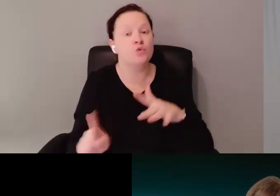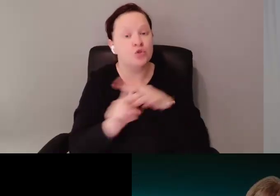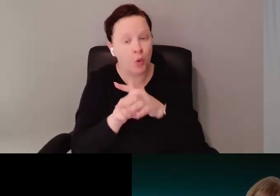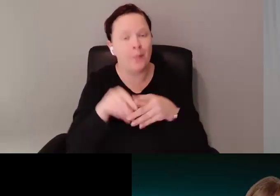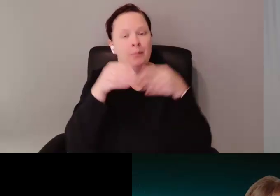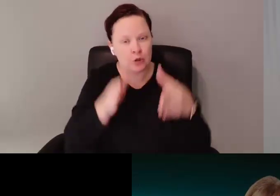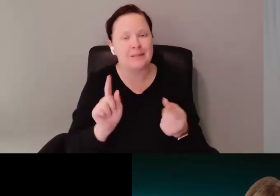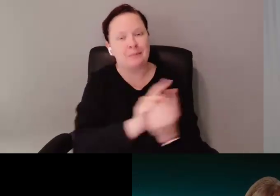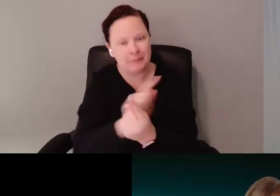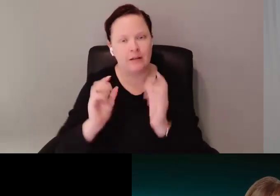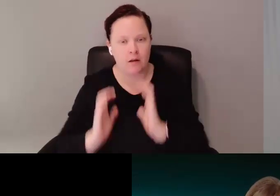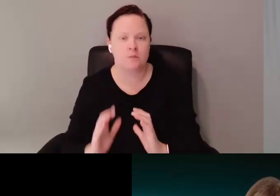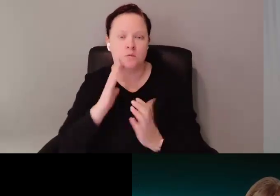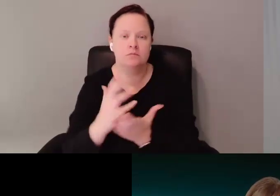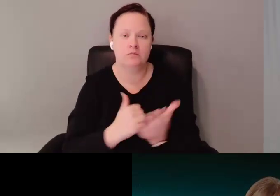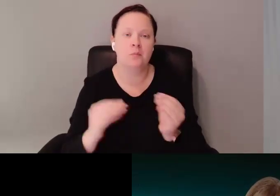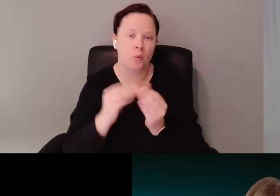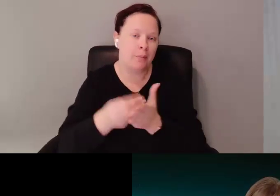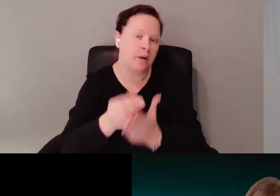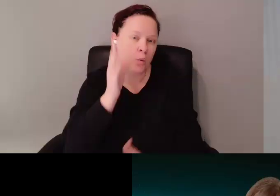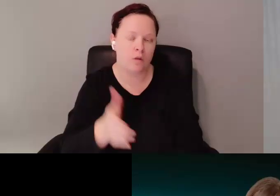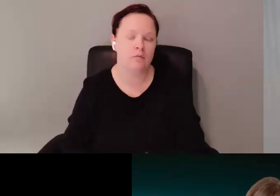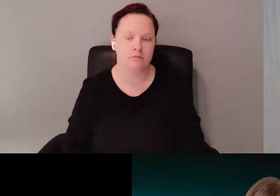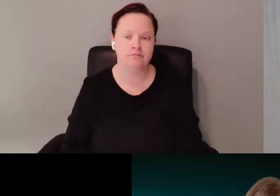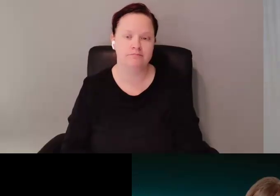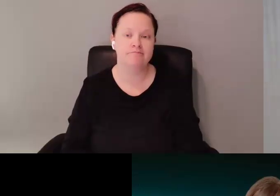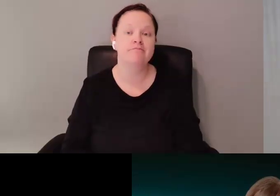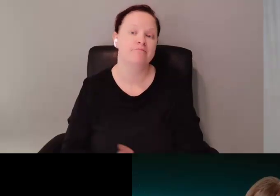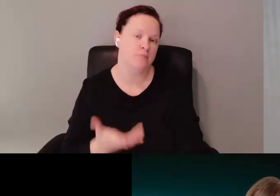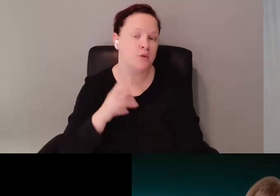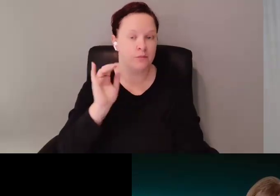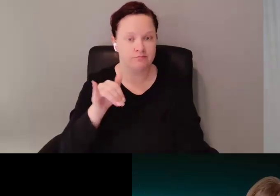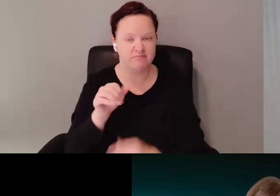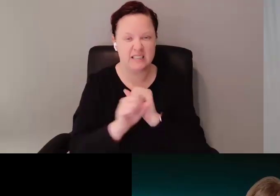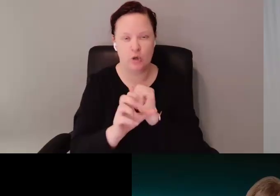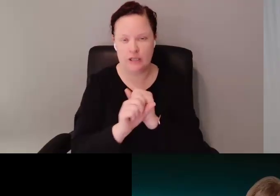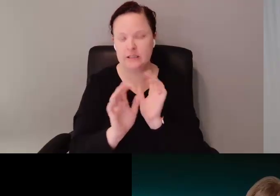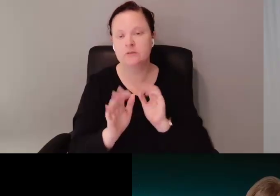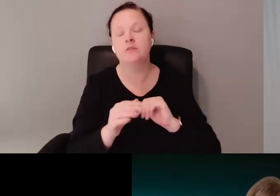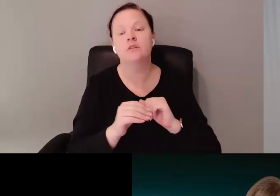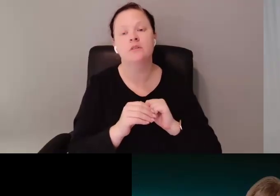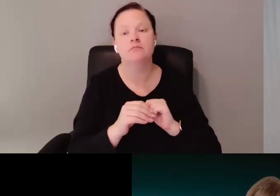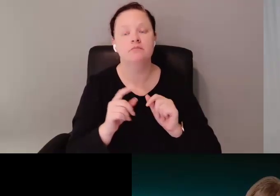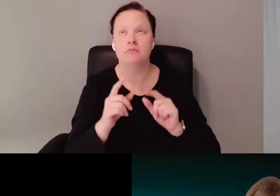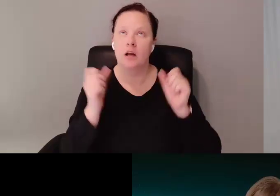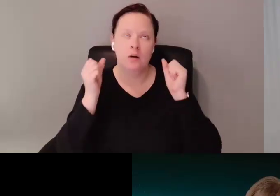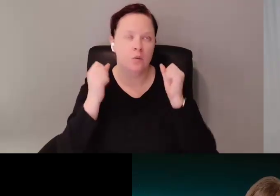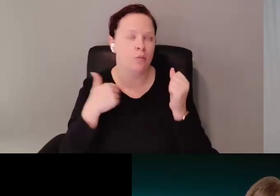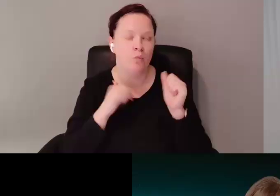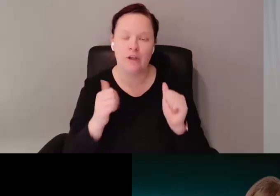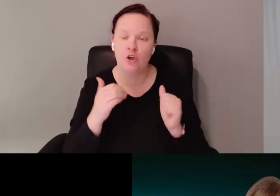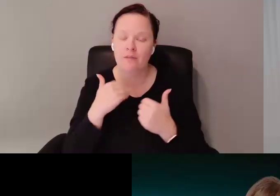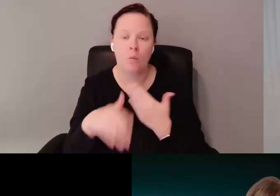your customers. So that's marketing. Many different ways to market. We could have a whole, I